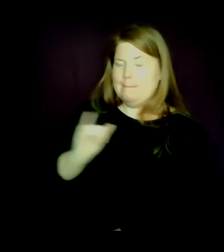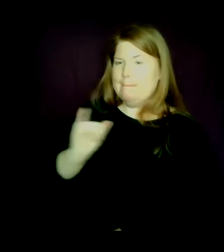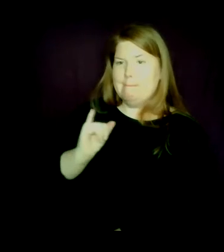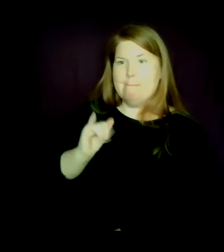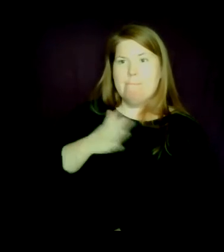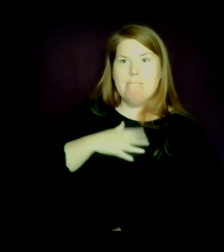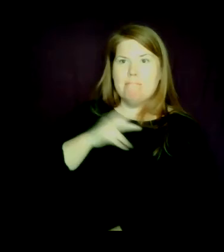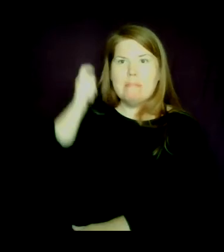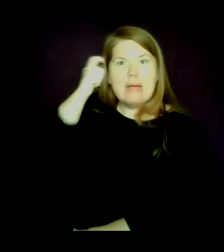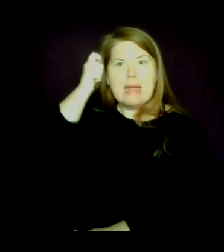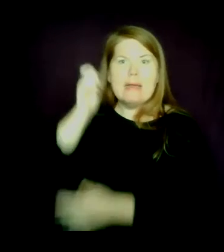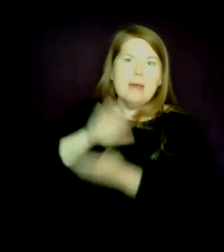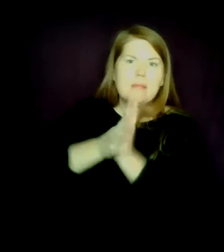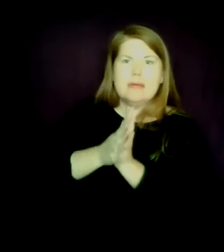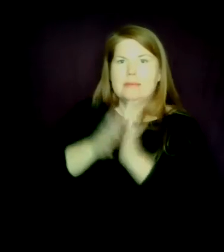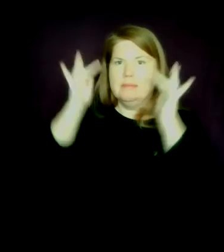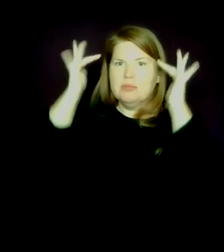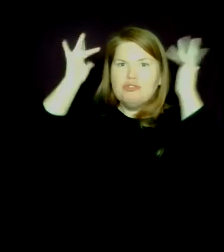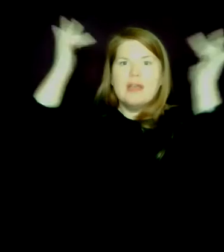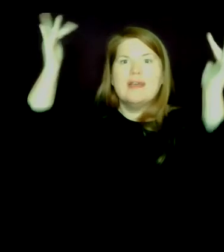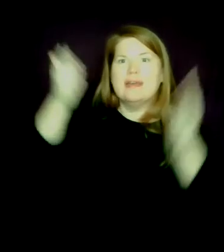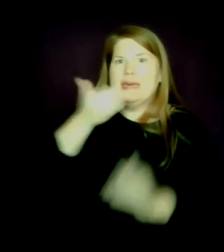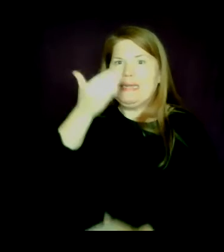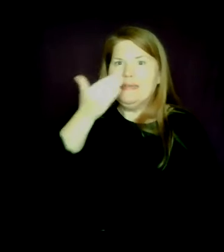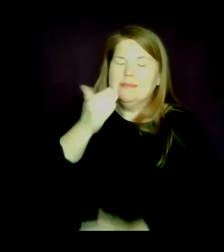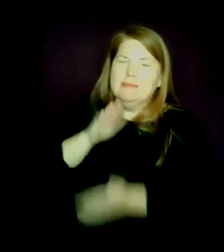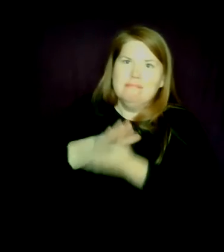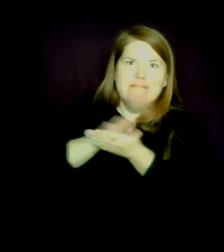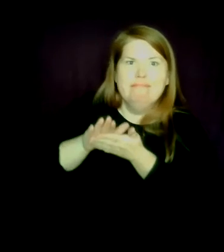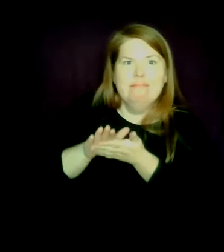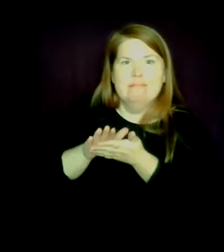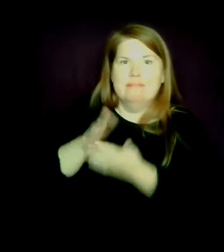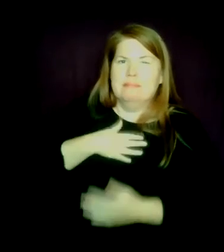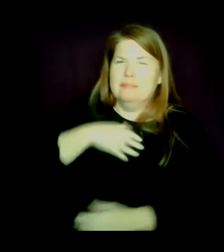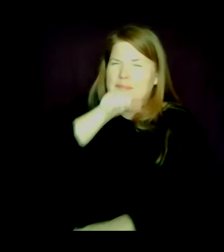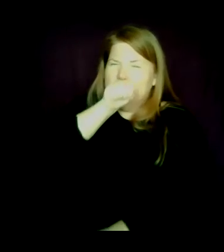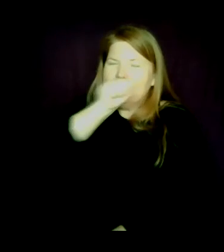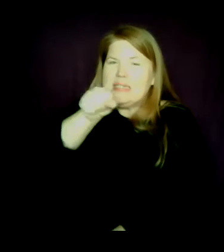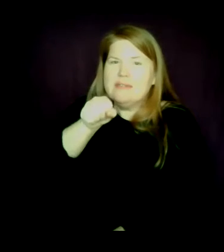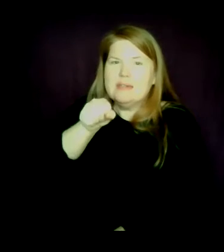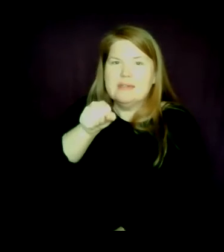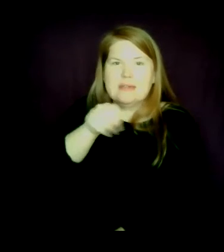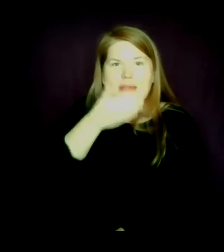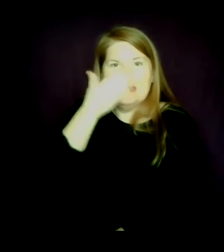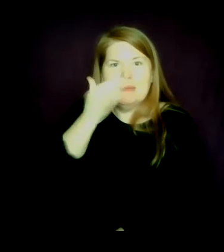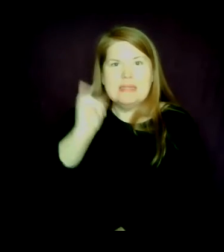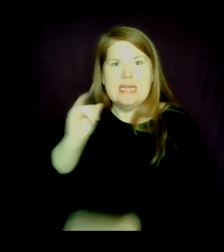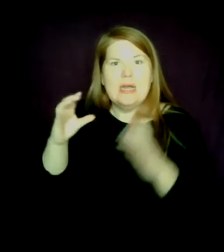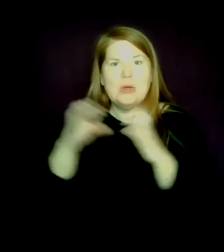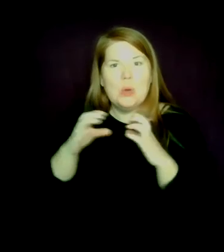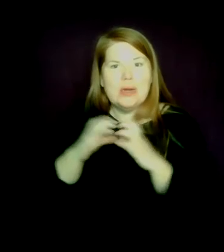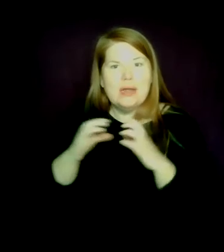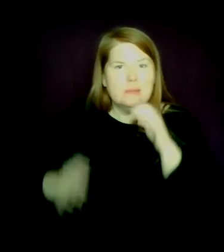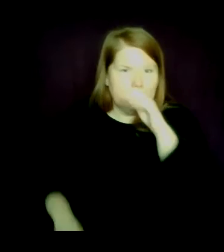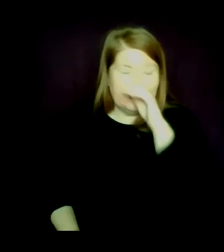It smells nice too. My favorite is the one that smells like coconuts. Mama's humming along with the